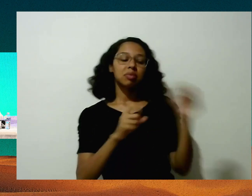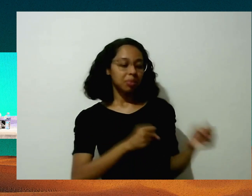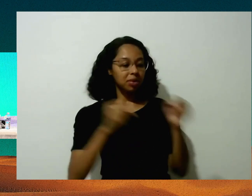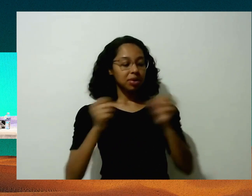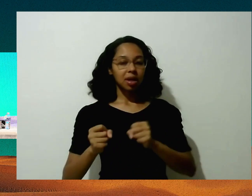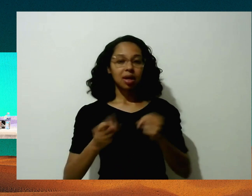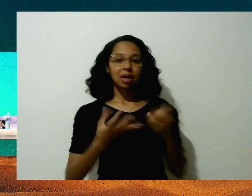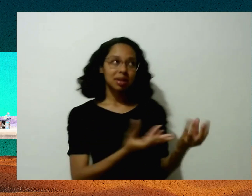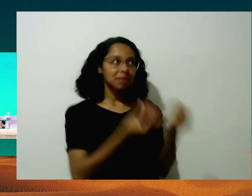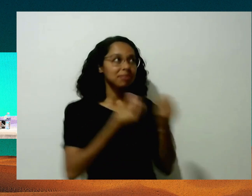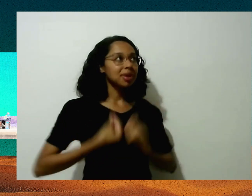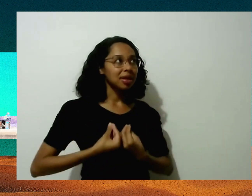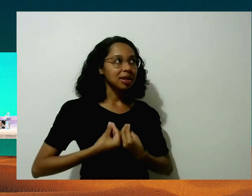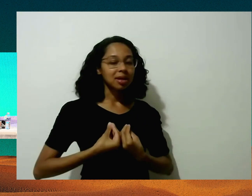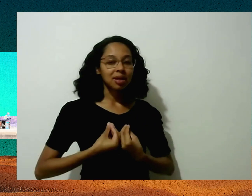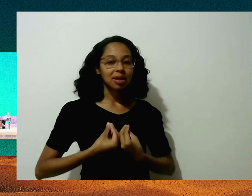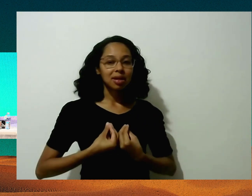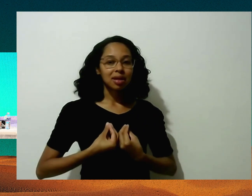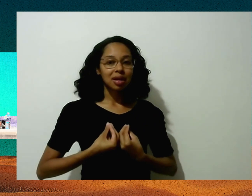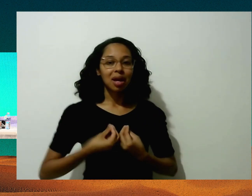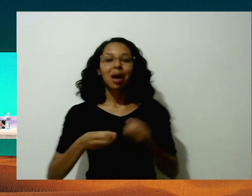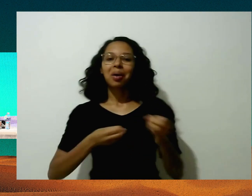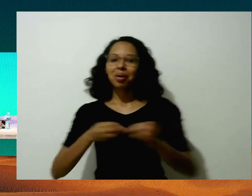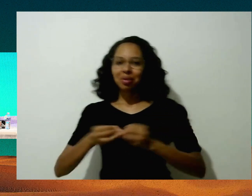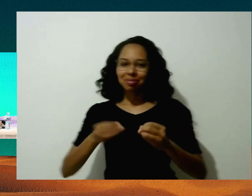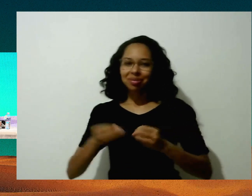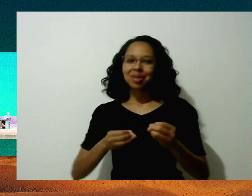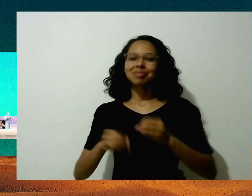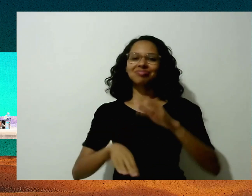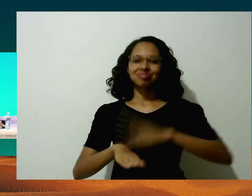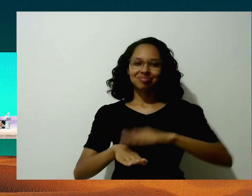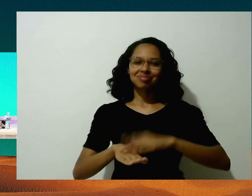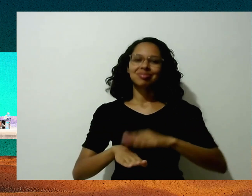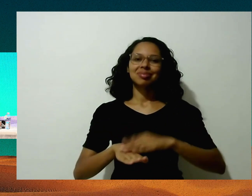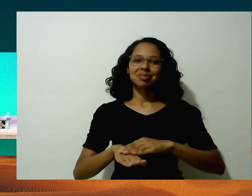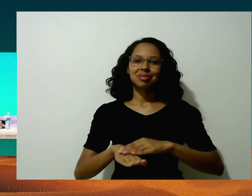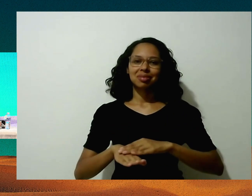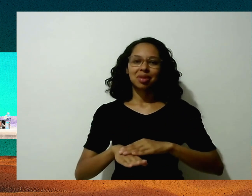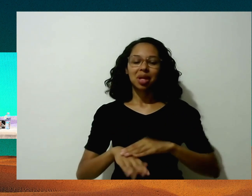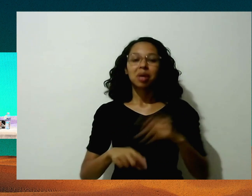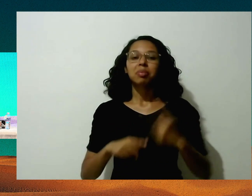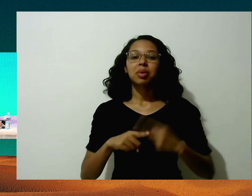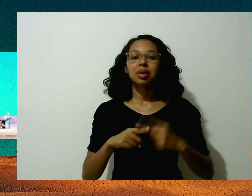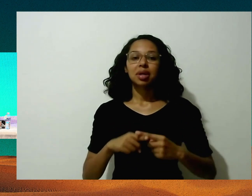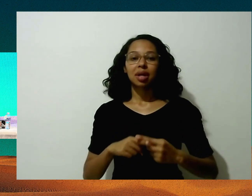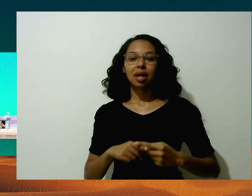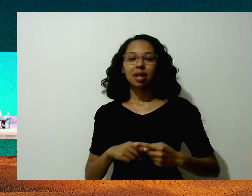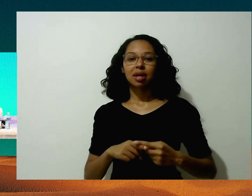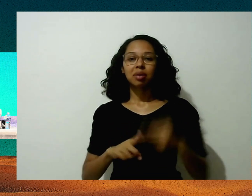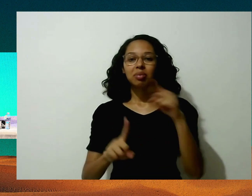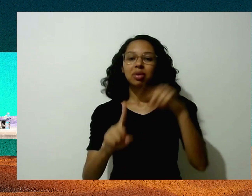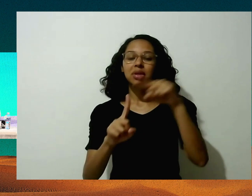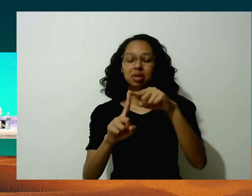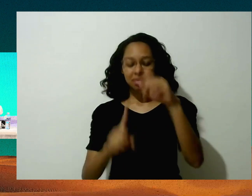His work. Deus ainda precisa colocar Cristo como cabeça sobre todas as coisas. God still needs to place Christ as the head over all